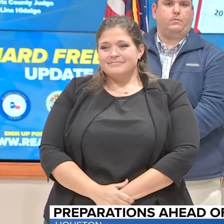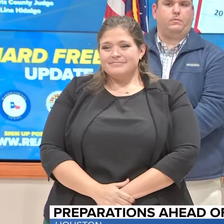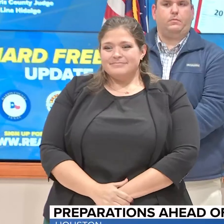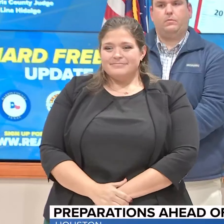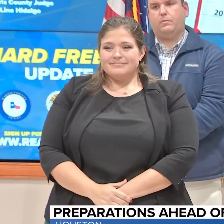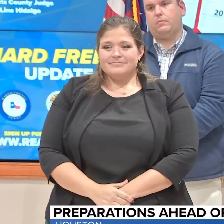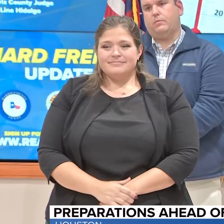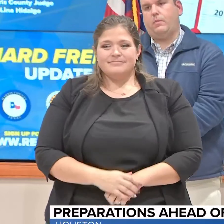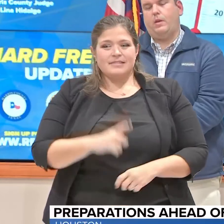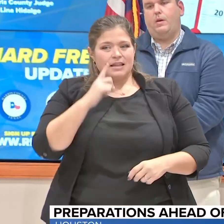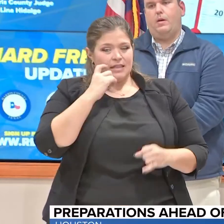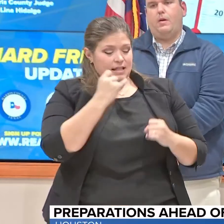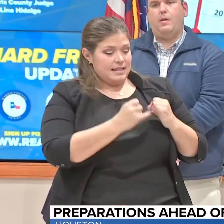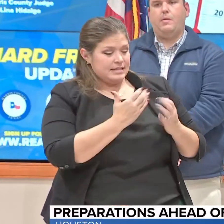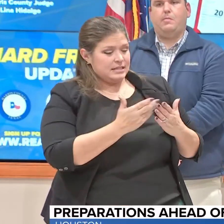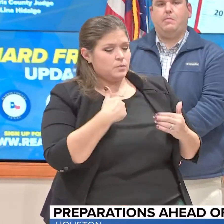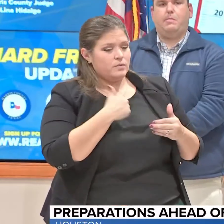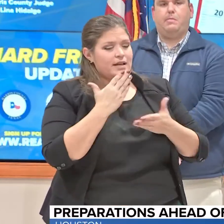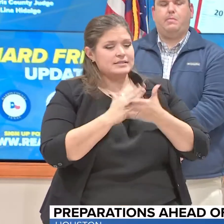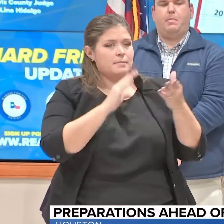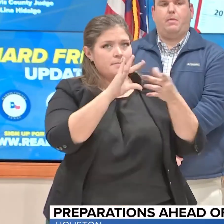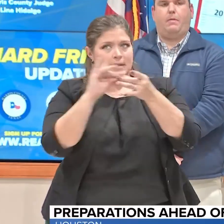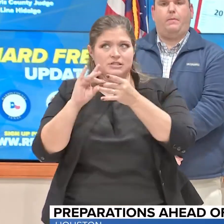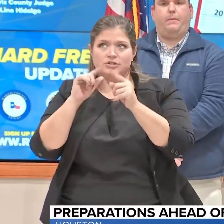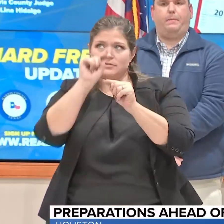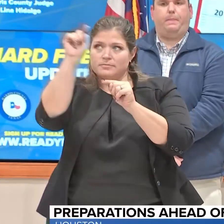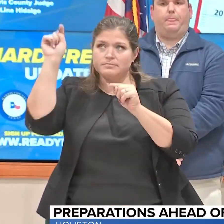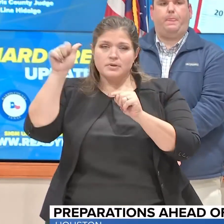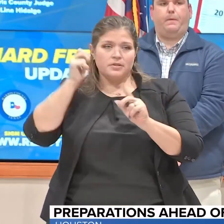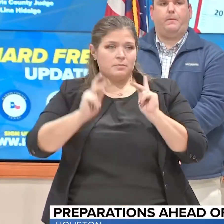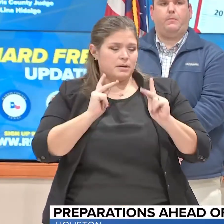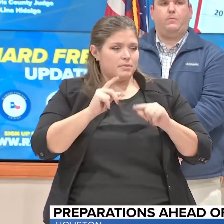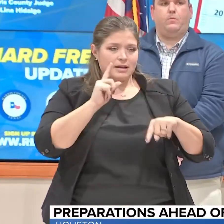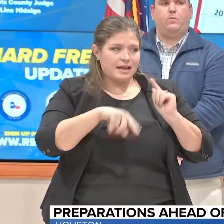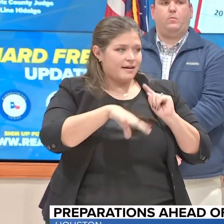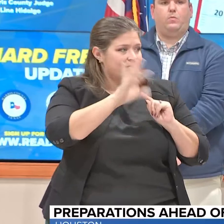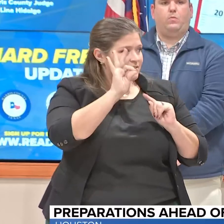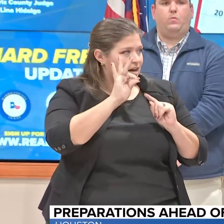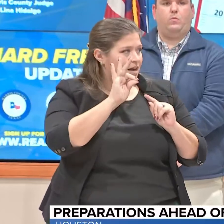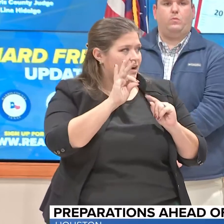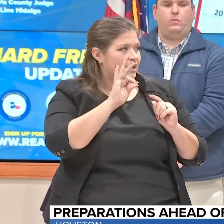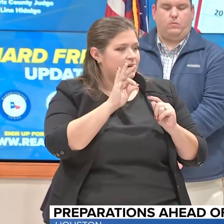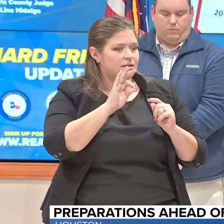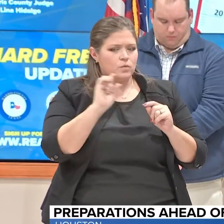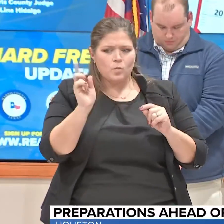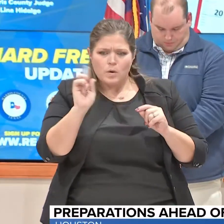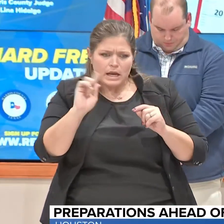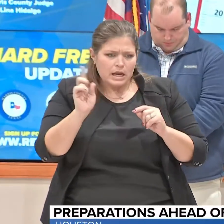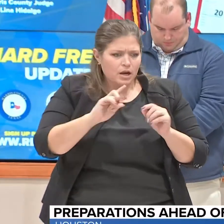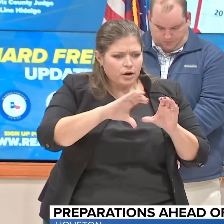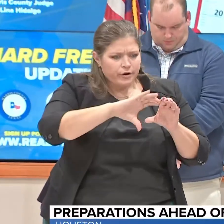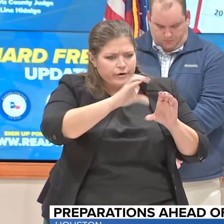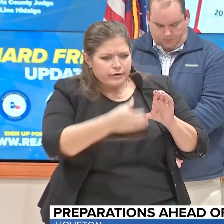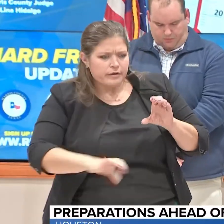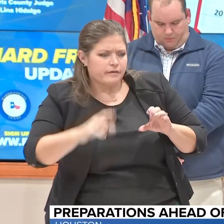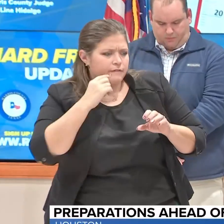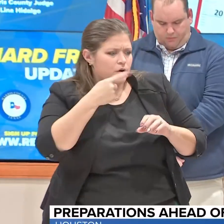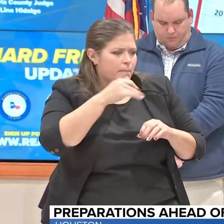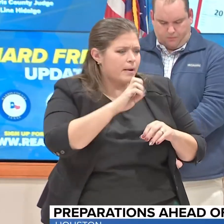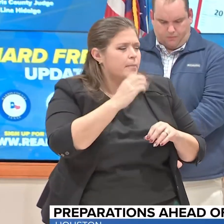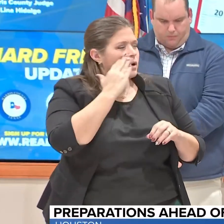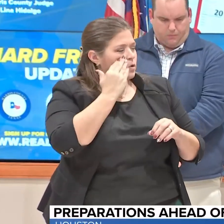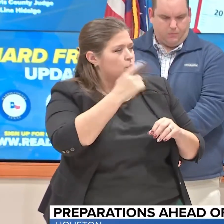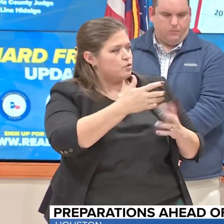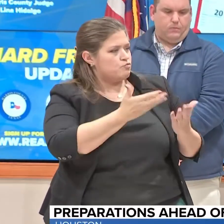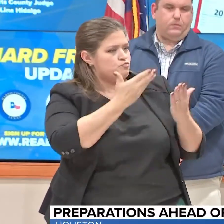I think just last thing, we've had some messages from viewers that can't find those covers for their pipes and stuff. I know you're recommending